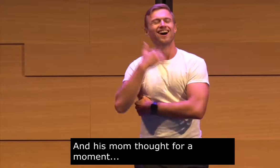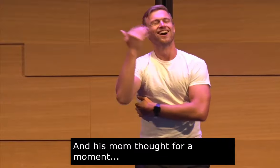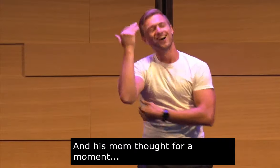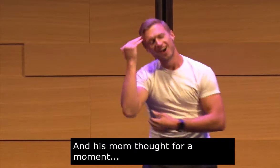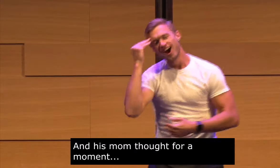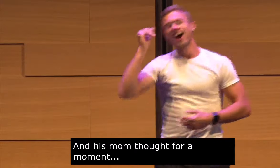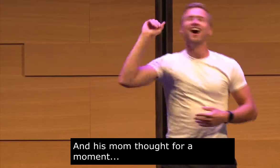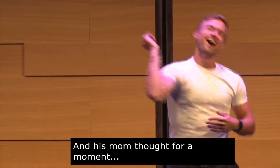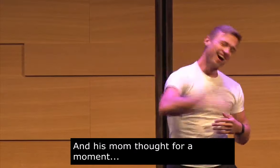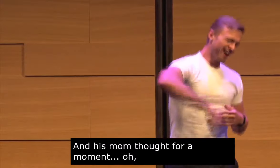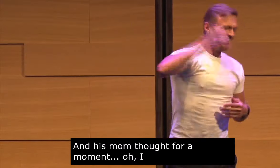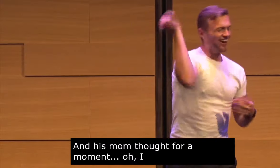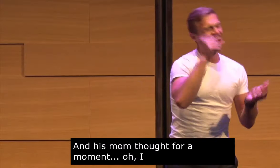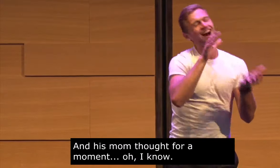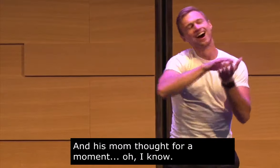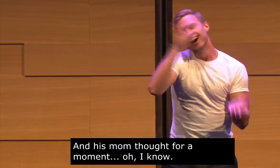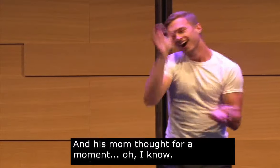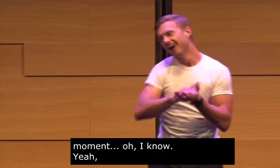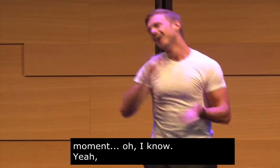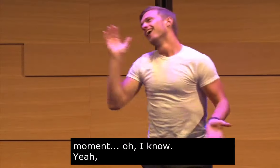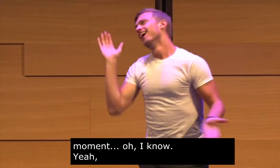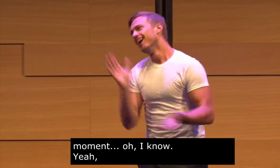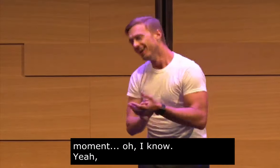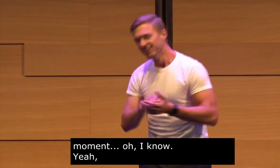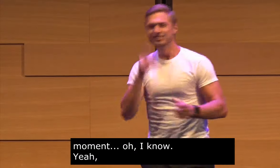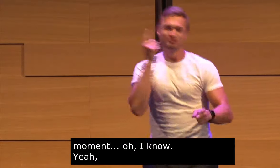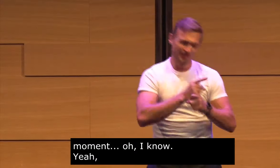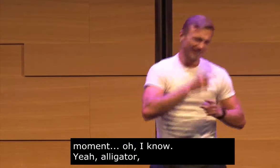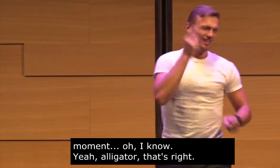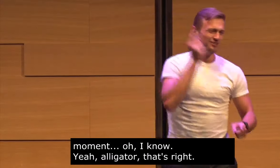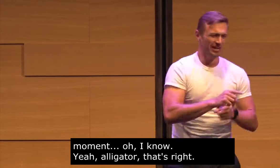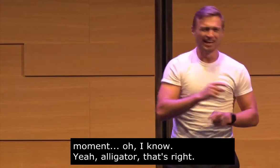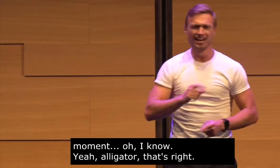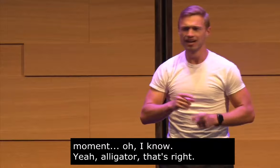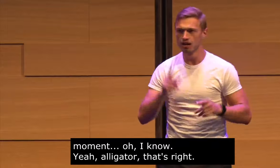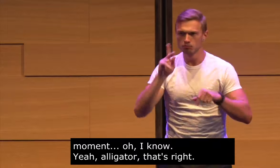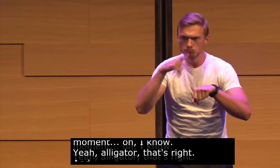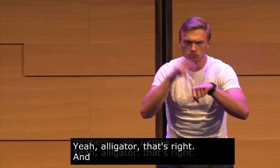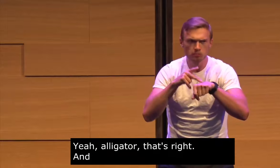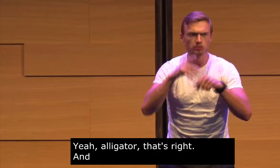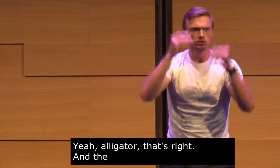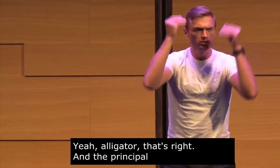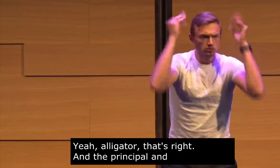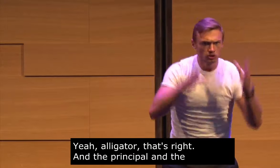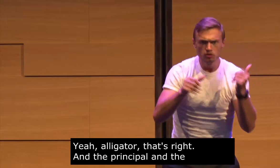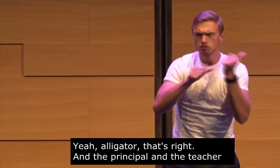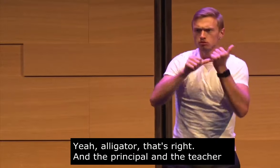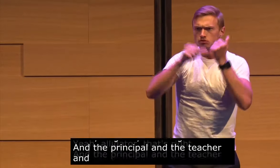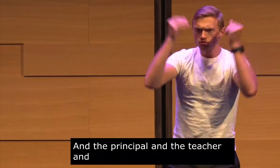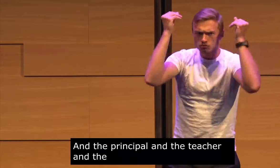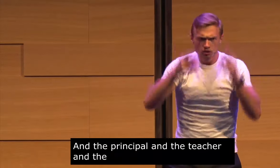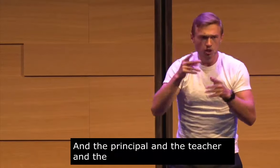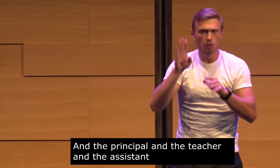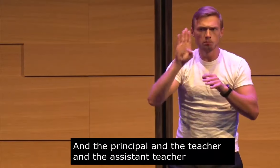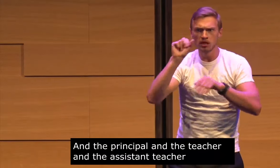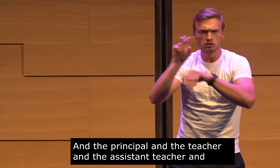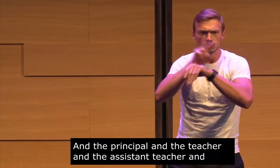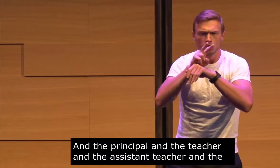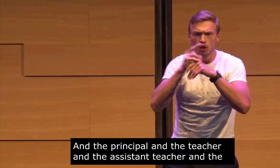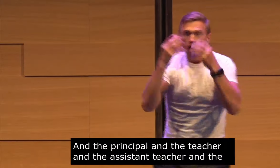Oh, I know. Yes, alligator. That's right. And the principal and the teacher and the assistant teacher and the